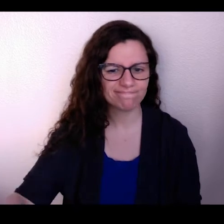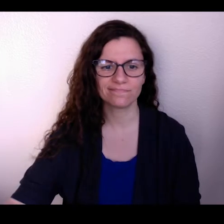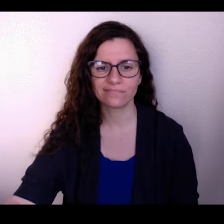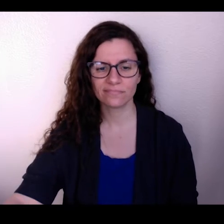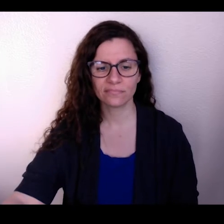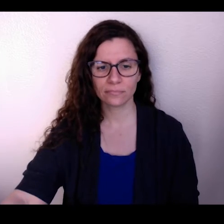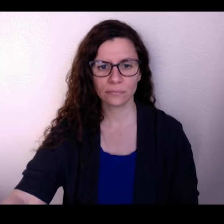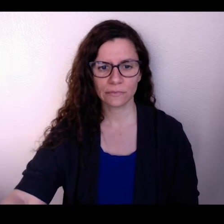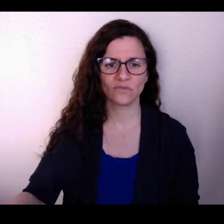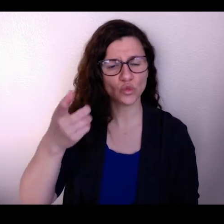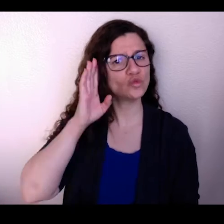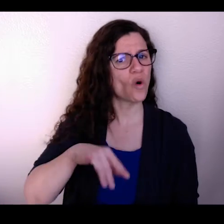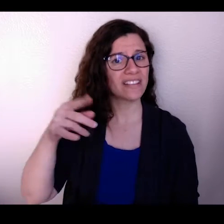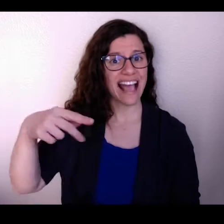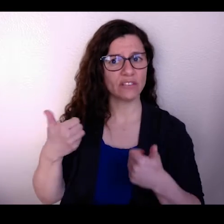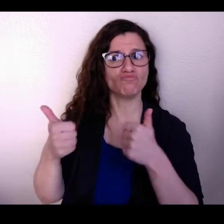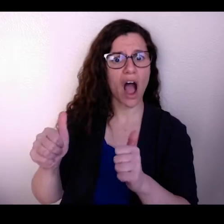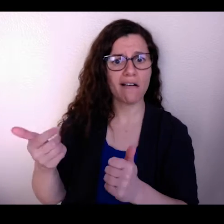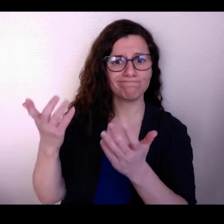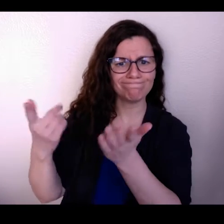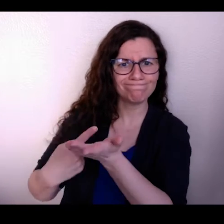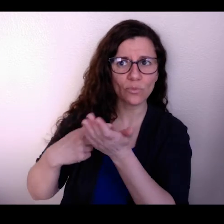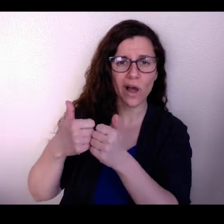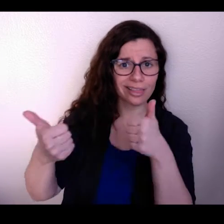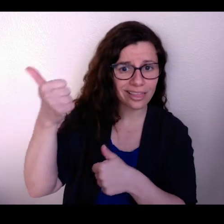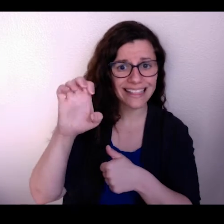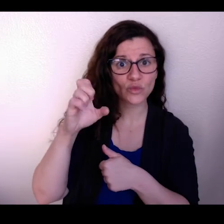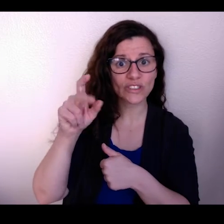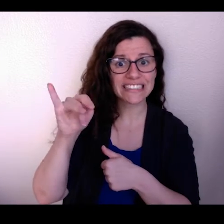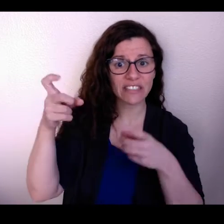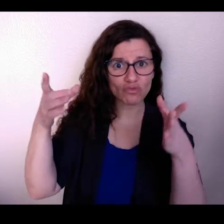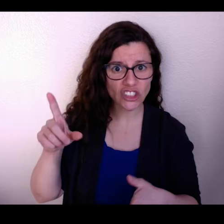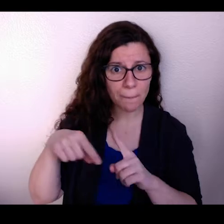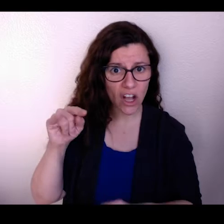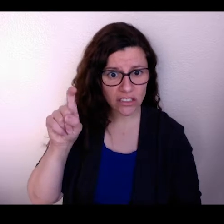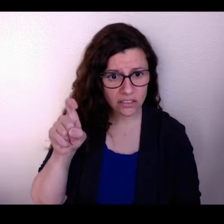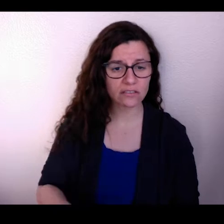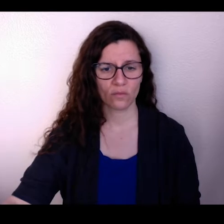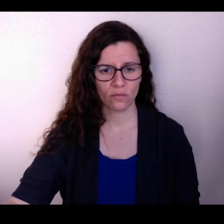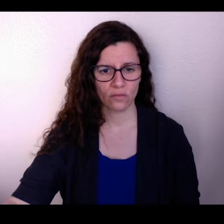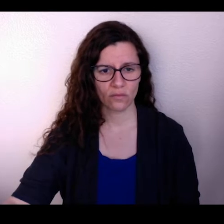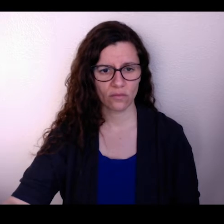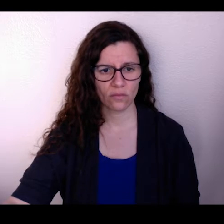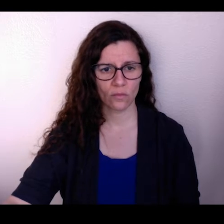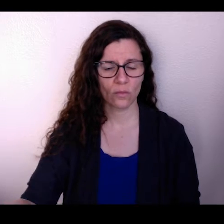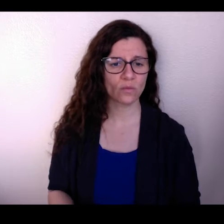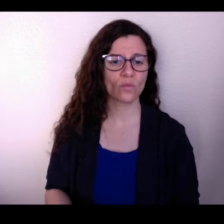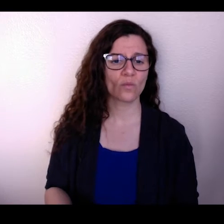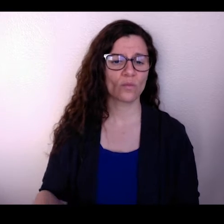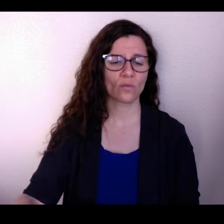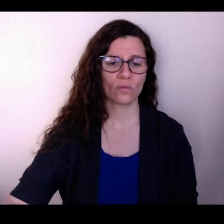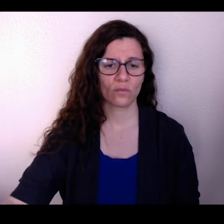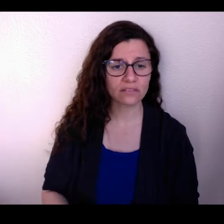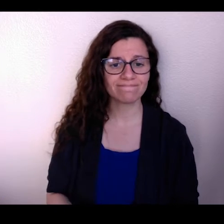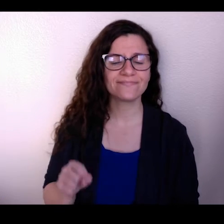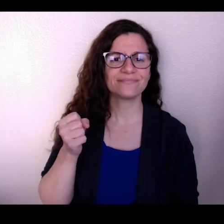problem. Yeah. Do you know if they've tried to talk to the executive director about it? Okay.